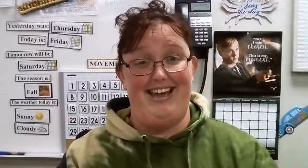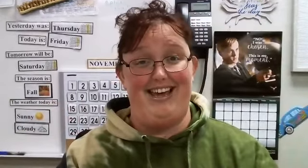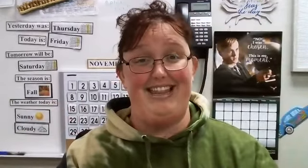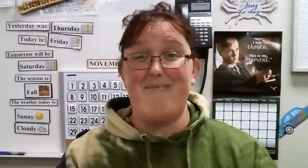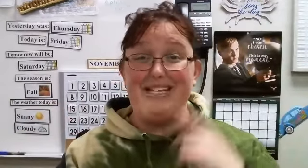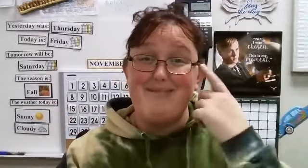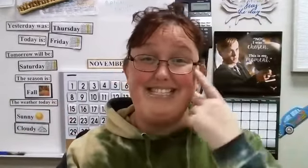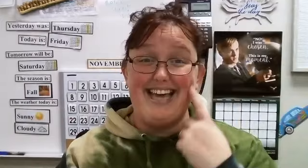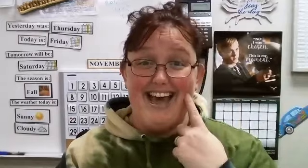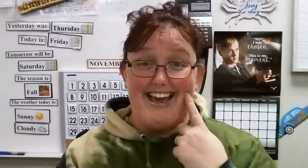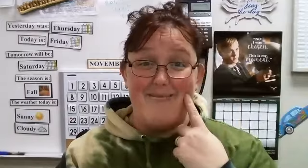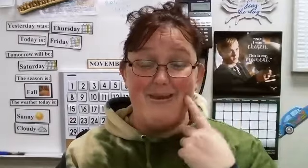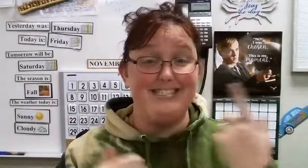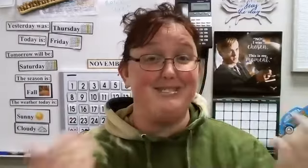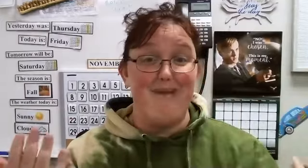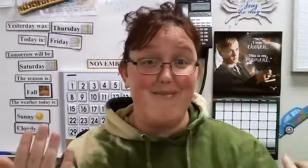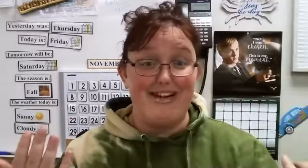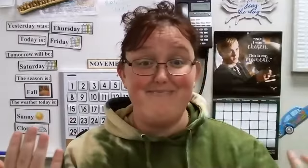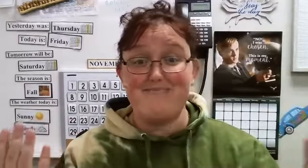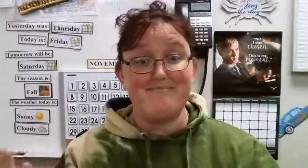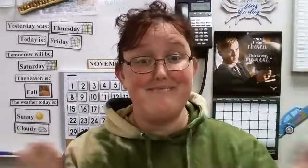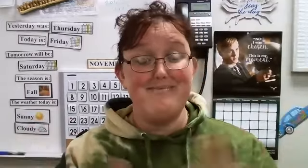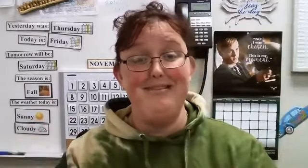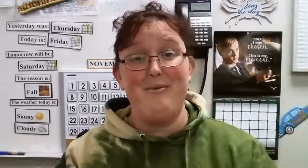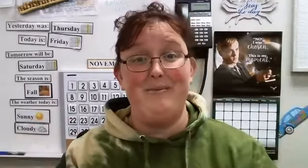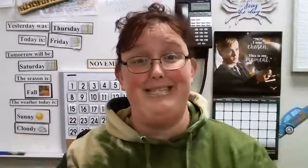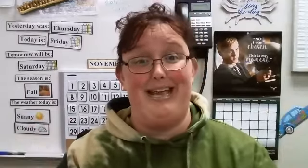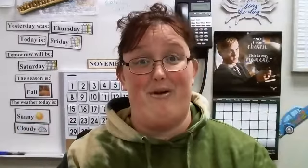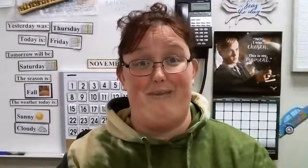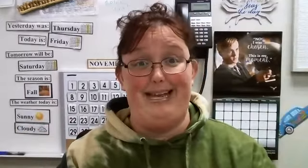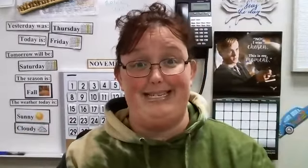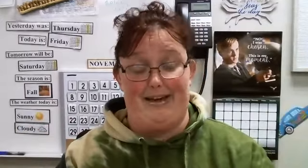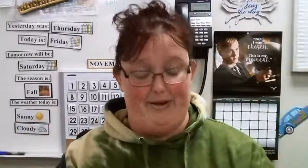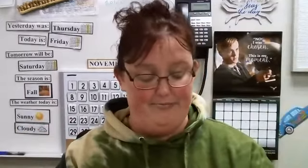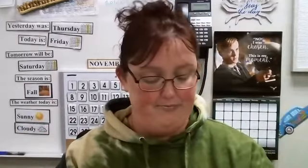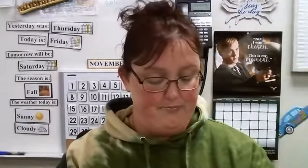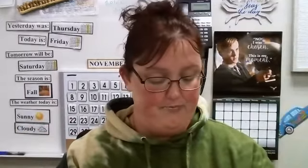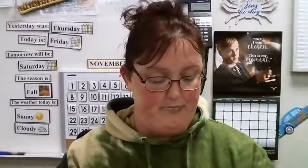Yeah, and that makes me sad because it's a memory that we're missing out on making together.